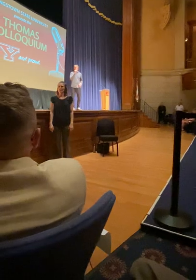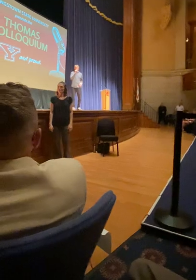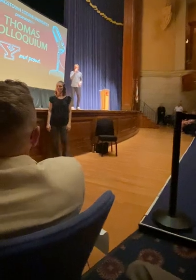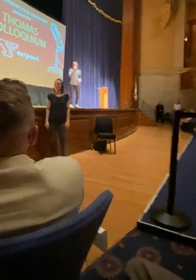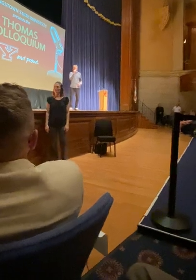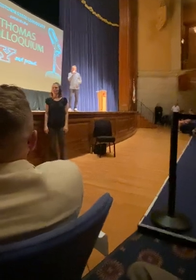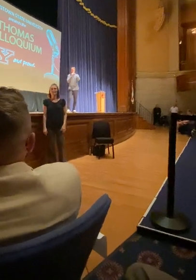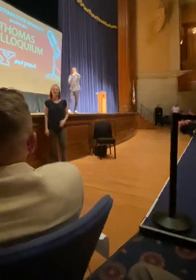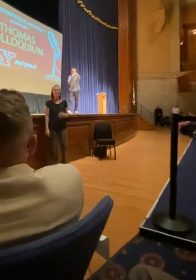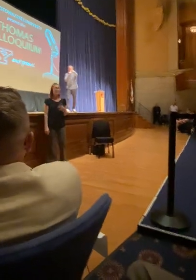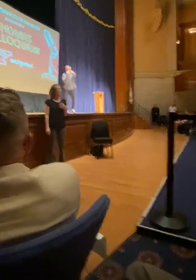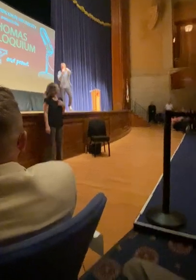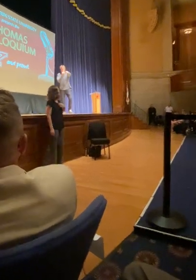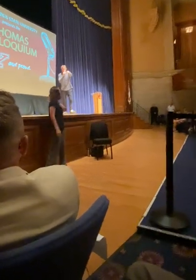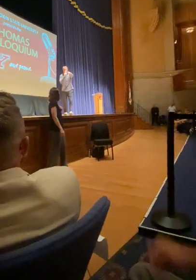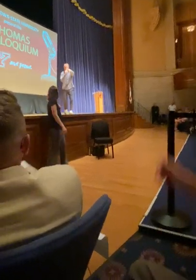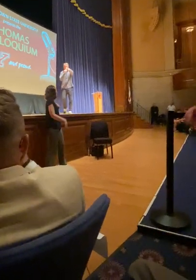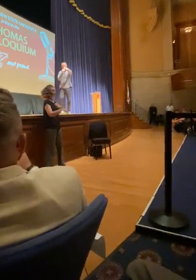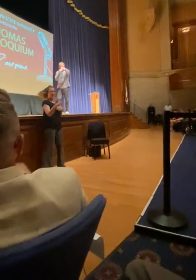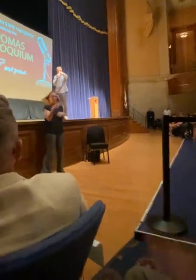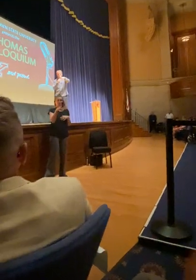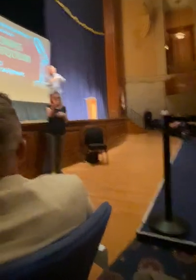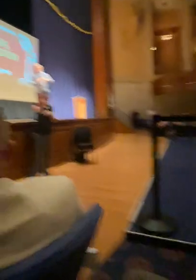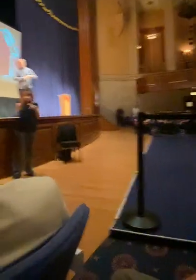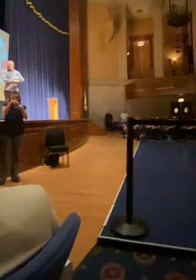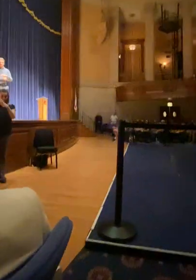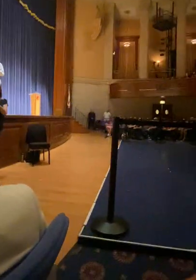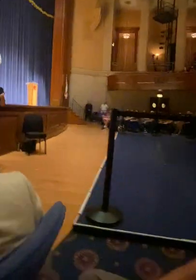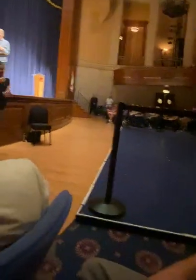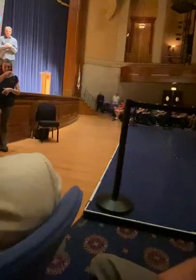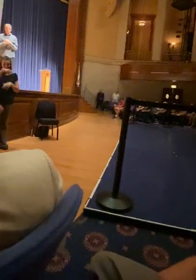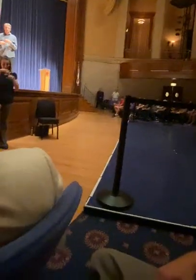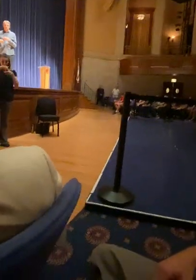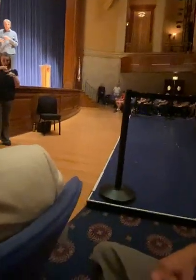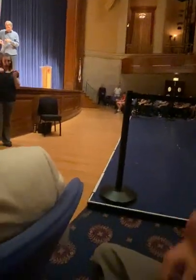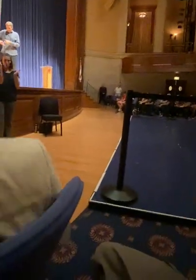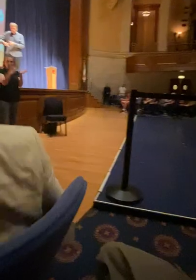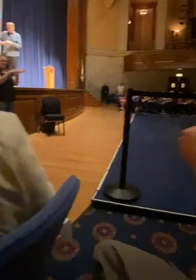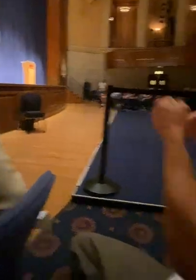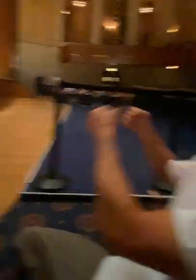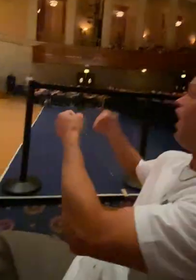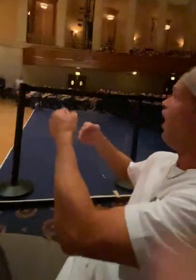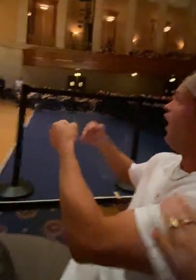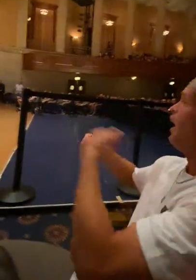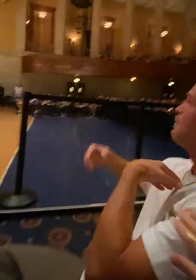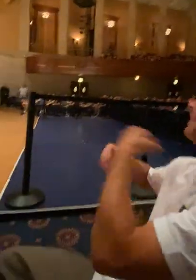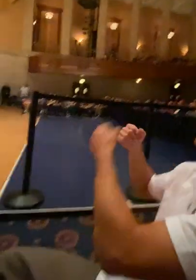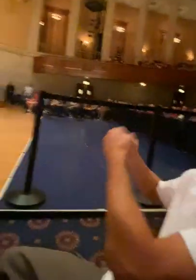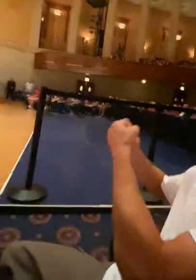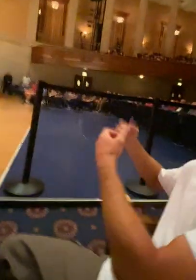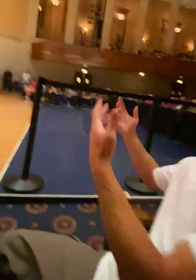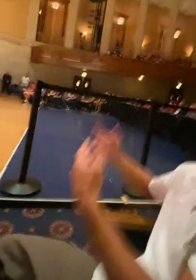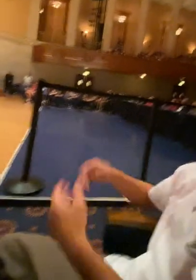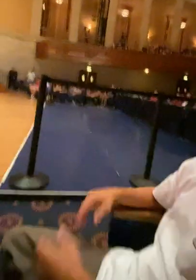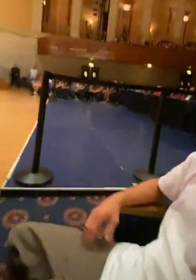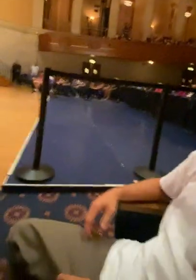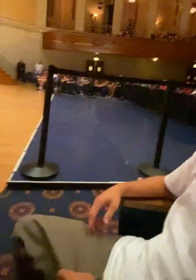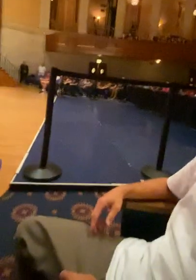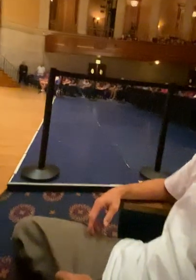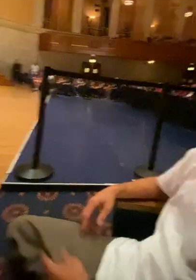We just keep going, we just keep going, we that's fine. Just keep going, that's My car, my car!